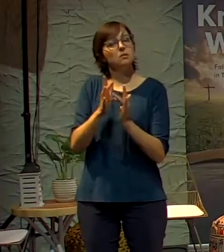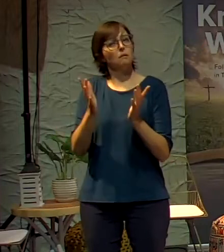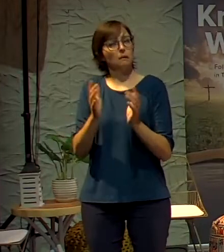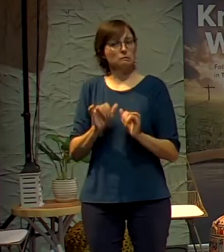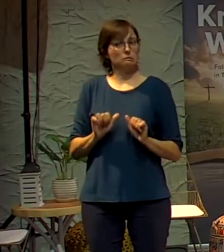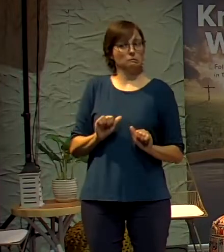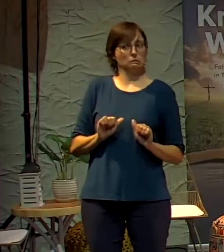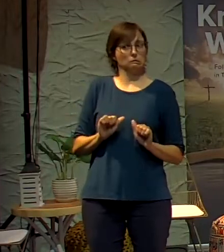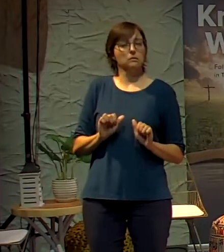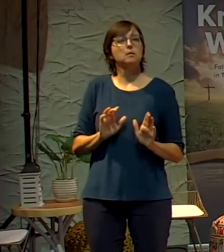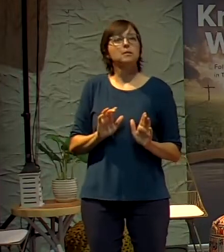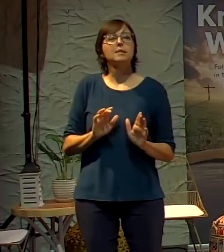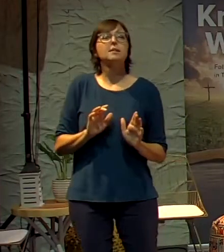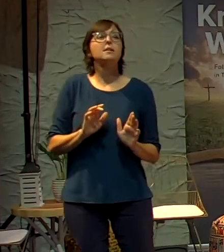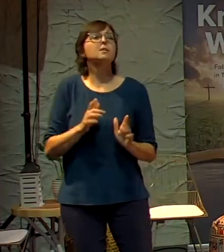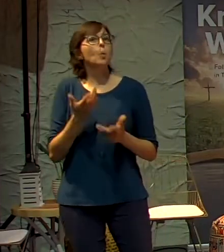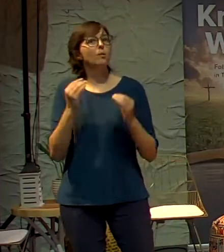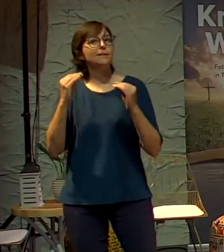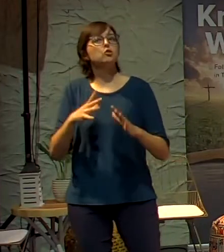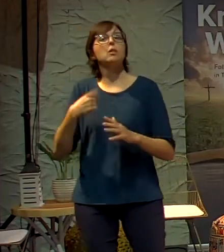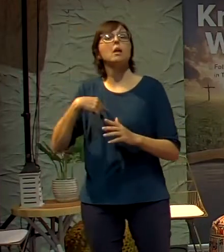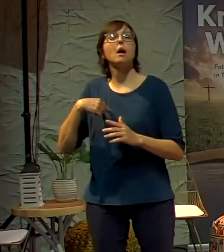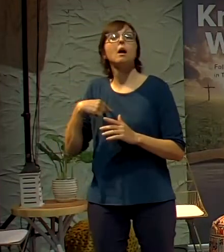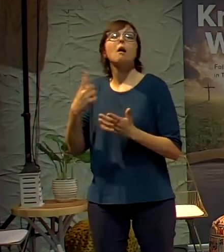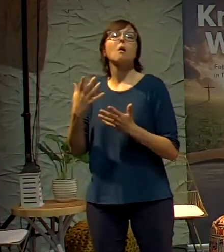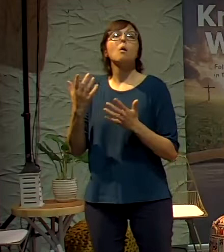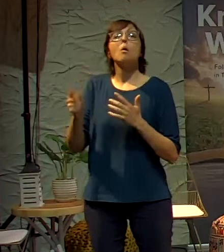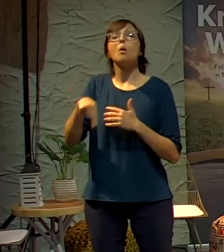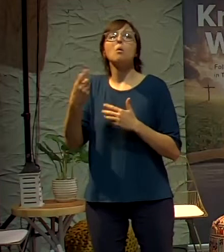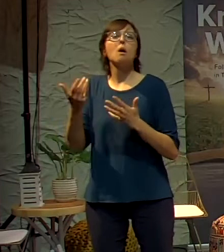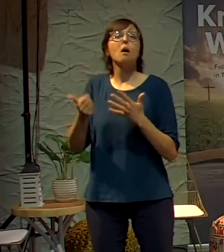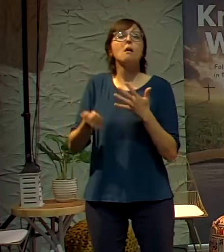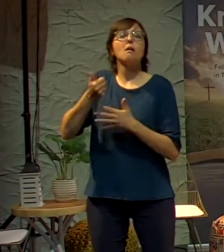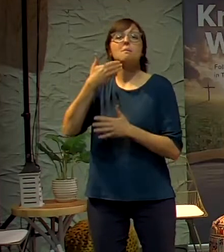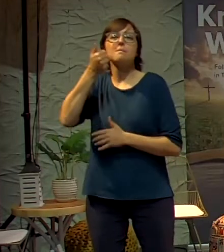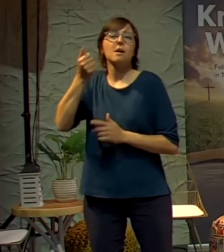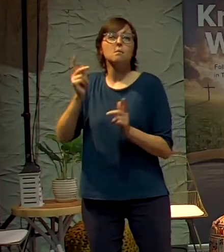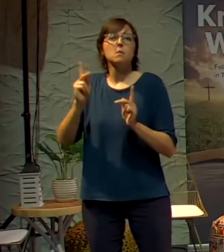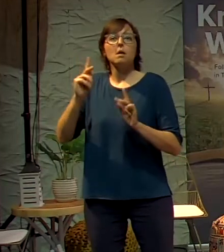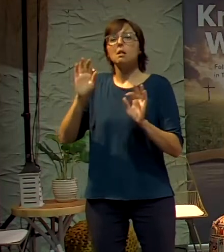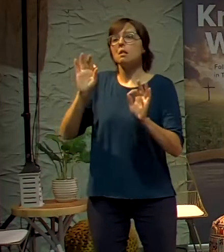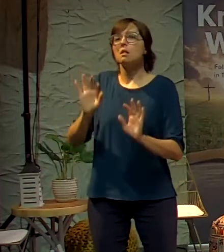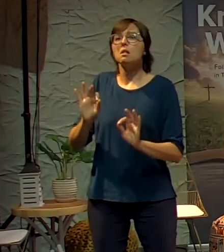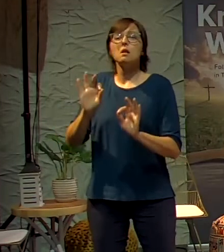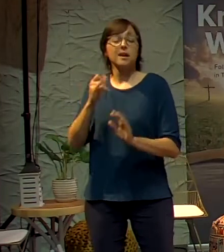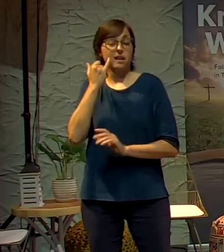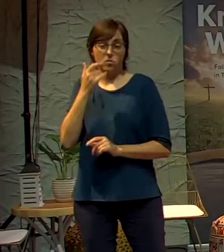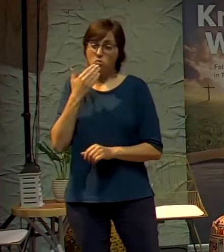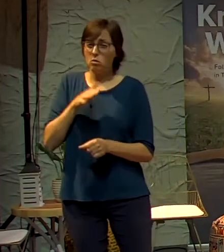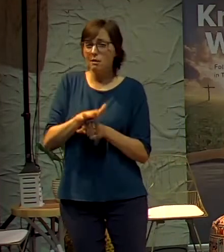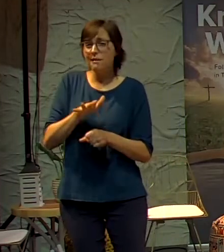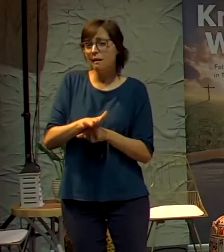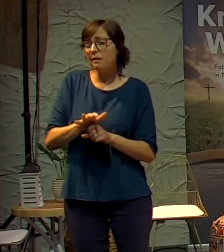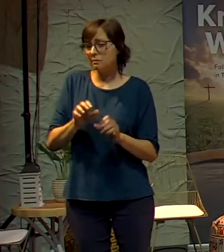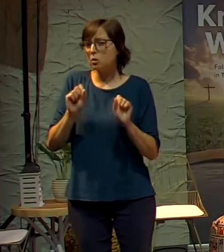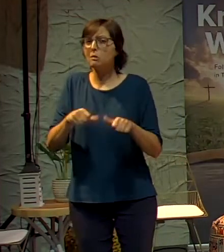gathered the best of the best, the elite, you know? If you are good enough, you can follow that rabbi or this rabbi.